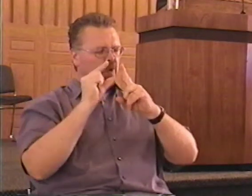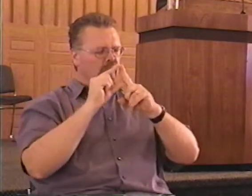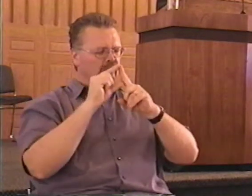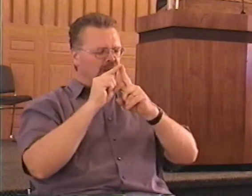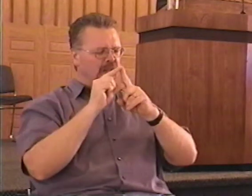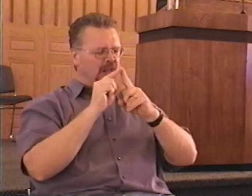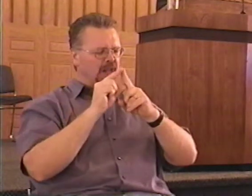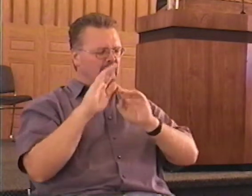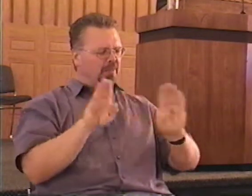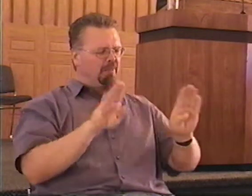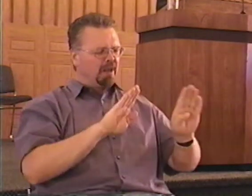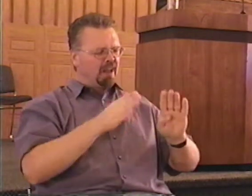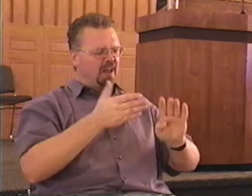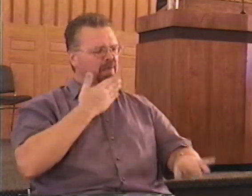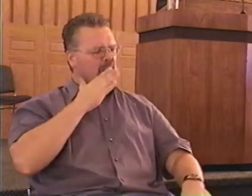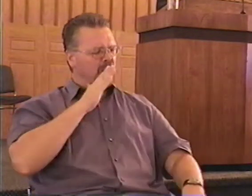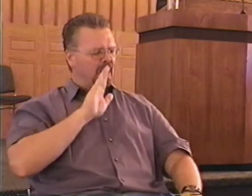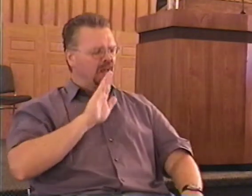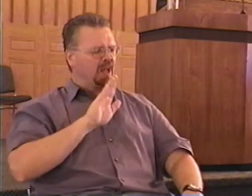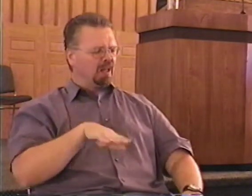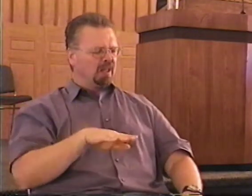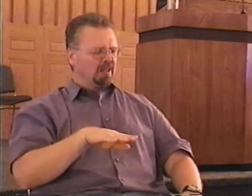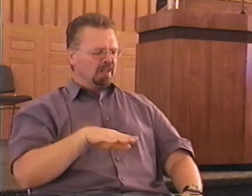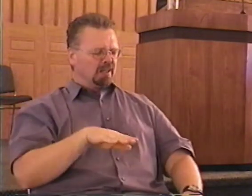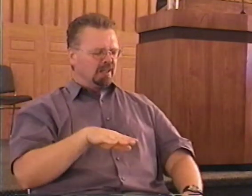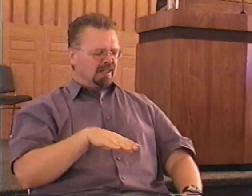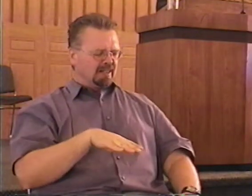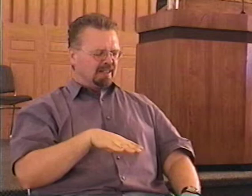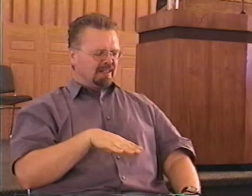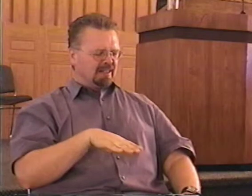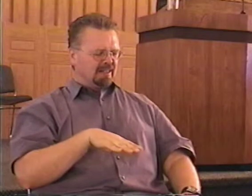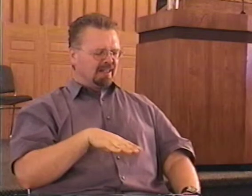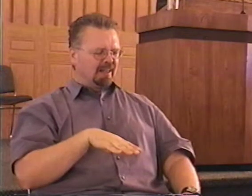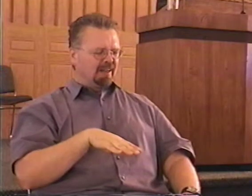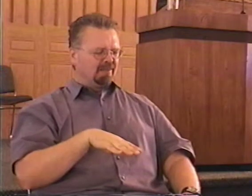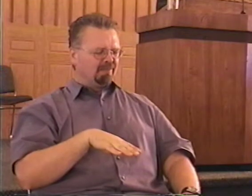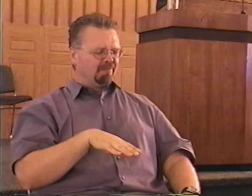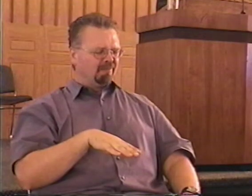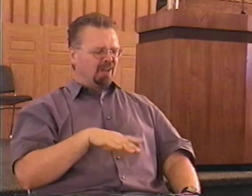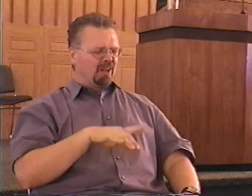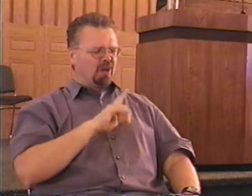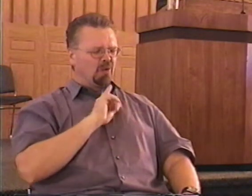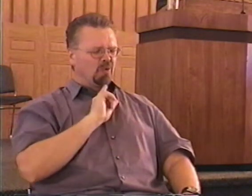way that really belies the fact that